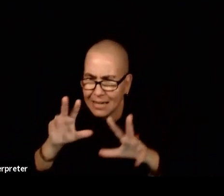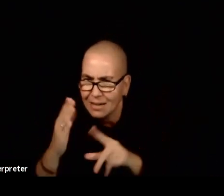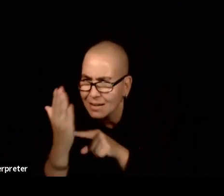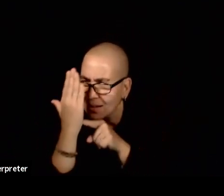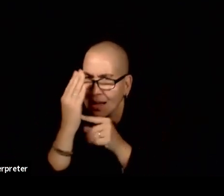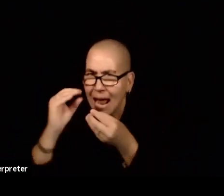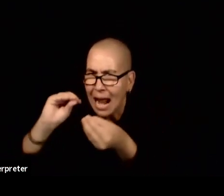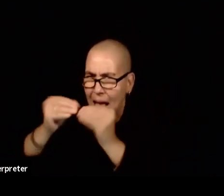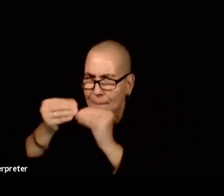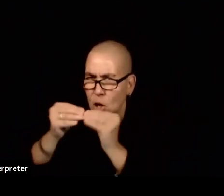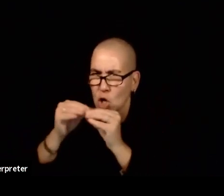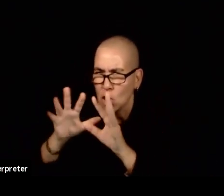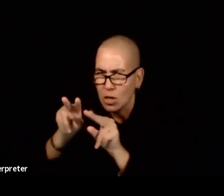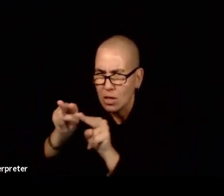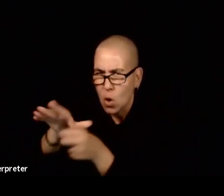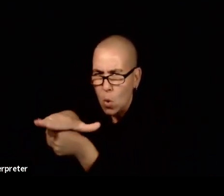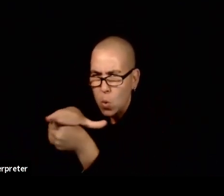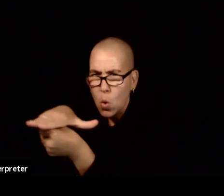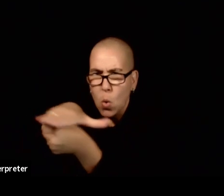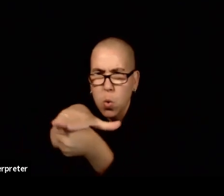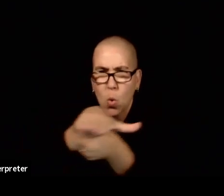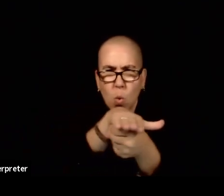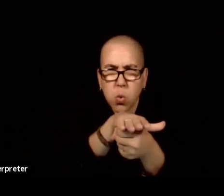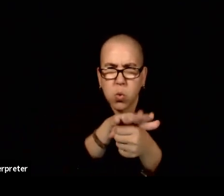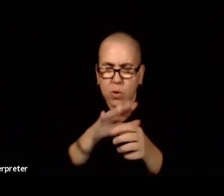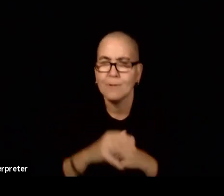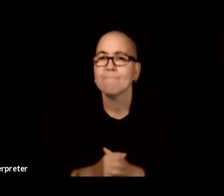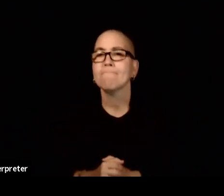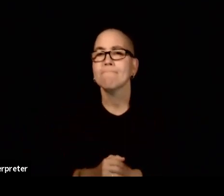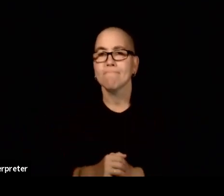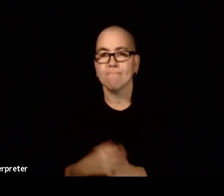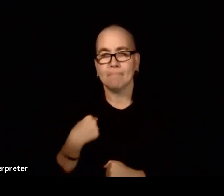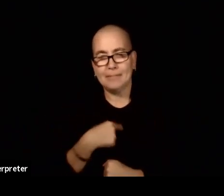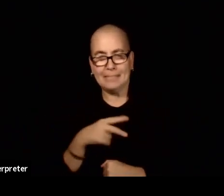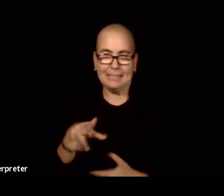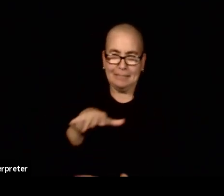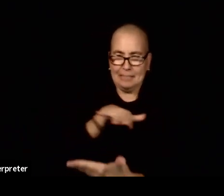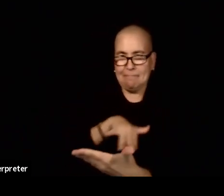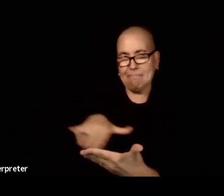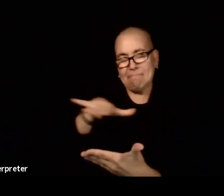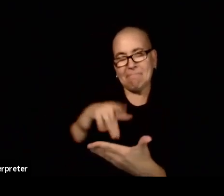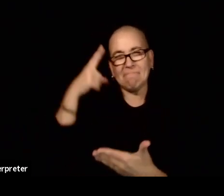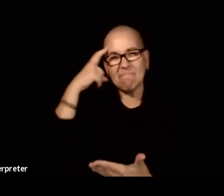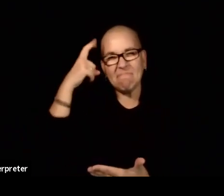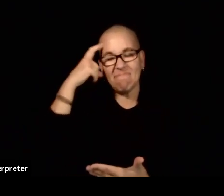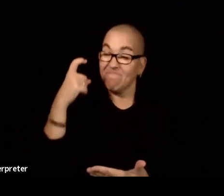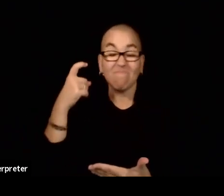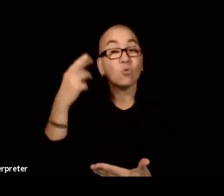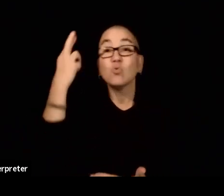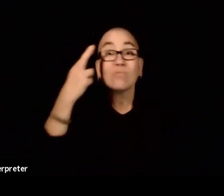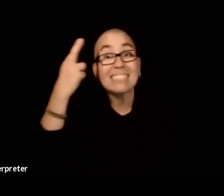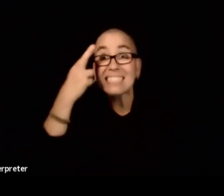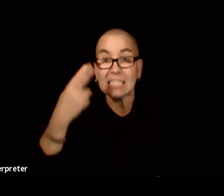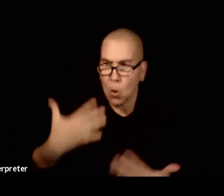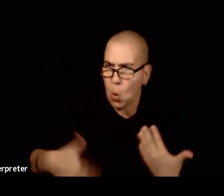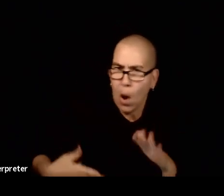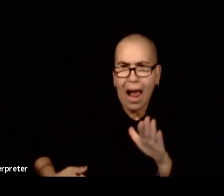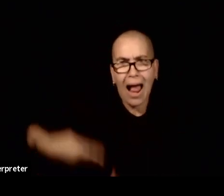the degree to which folks are just interacting more. We know that there's just a lot more social interaction